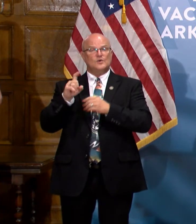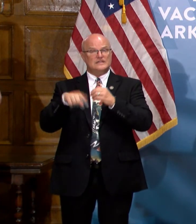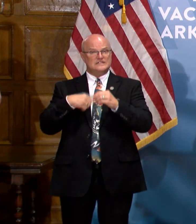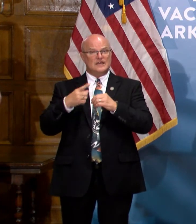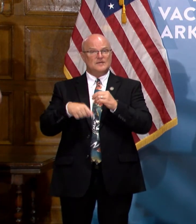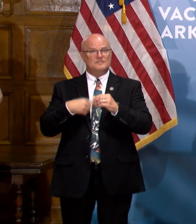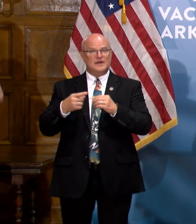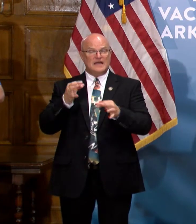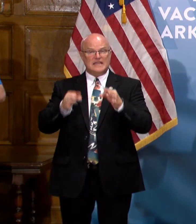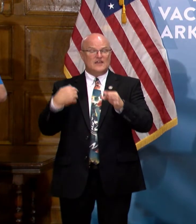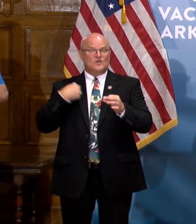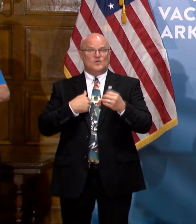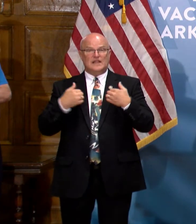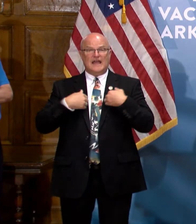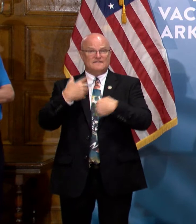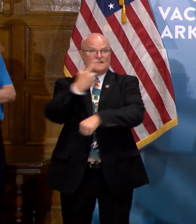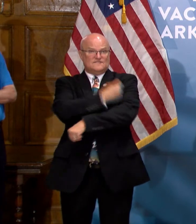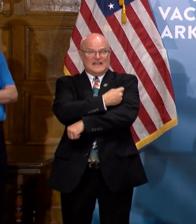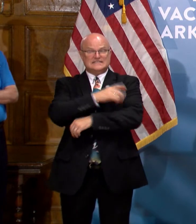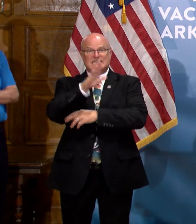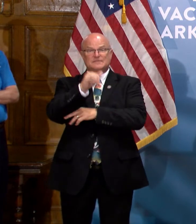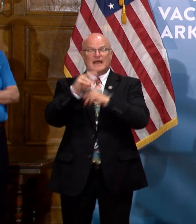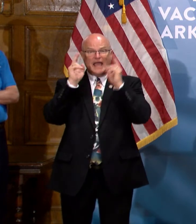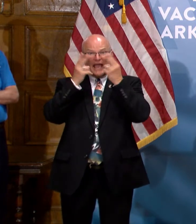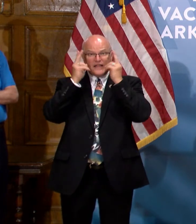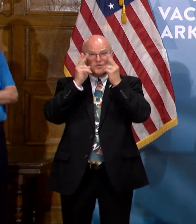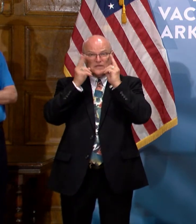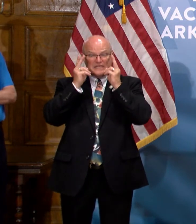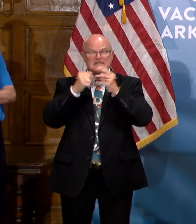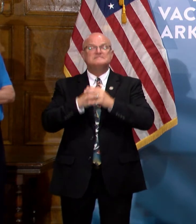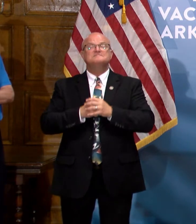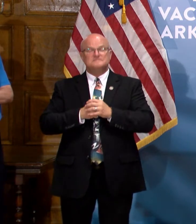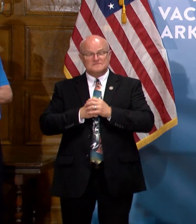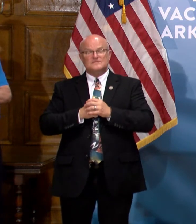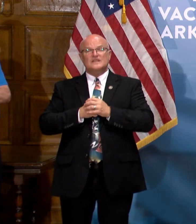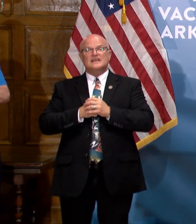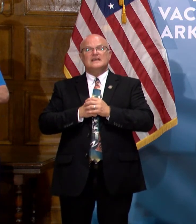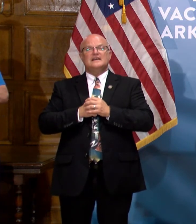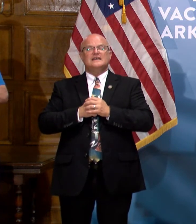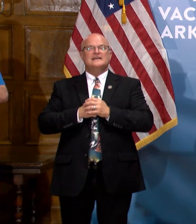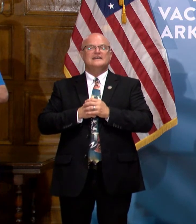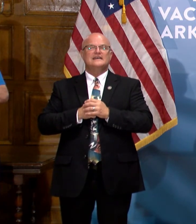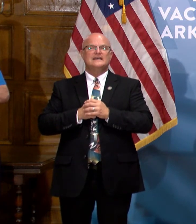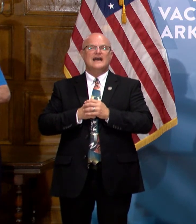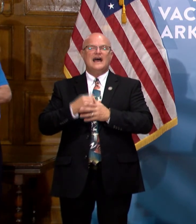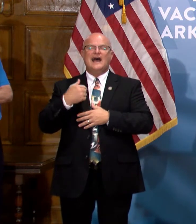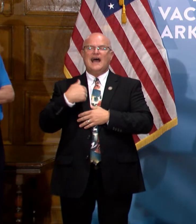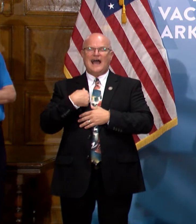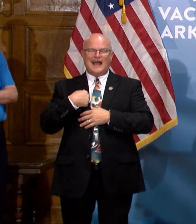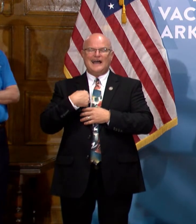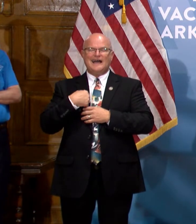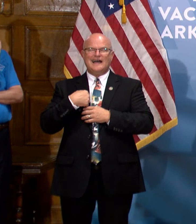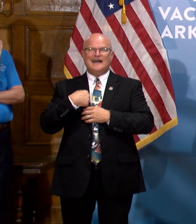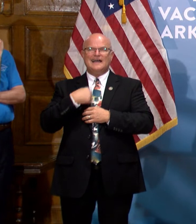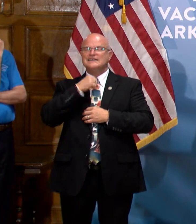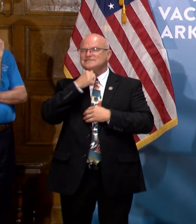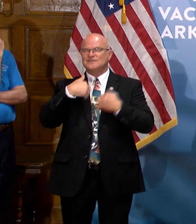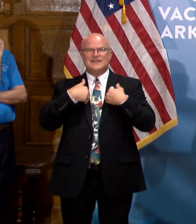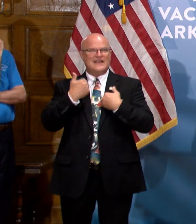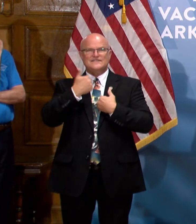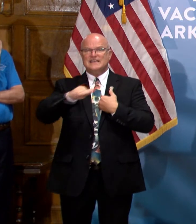about whether we'll have a vaccine by Halloween, the 31st of this year, I don't have